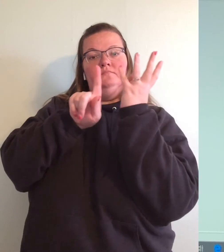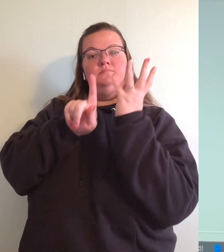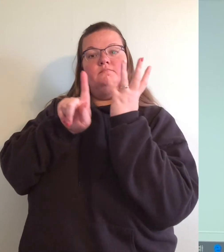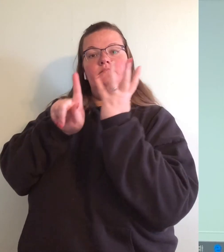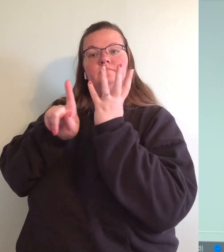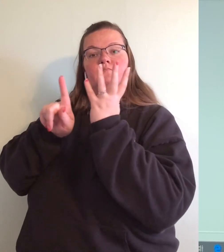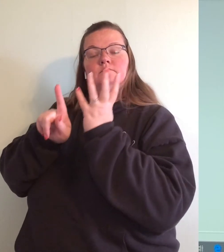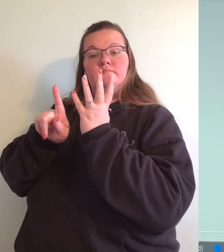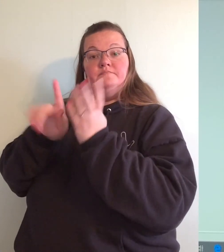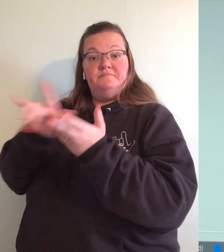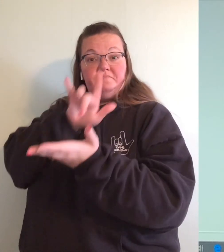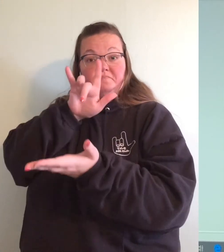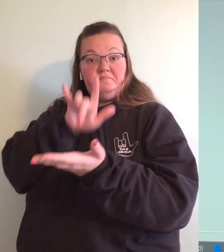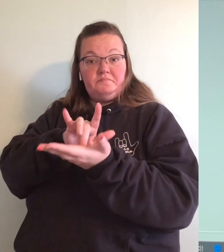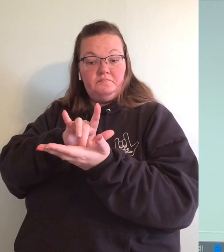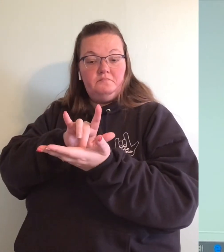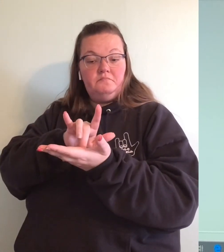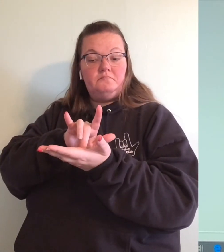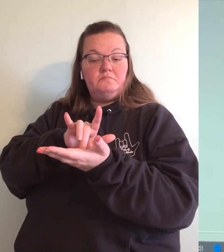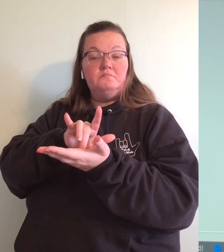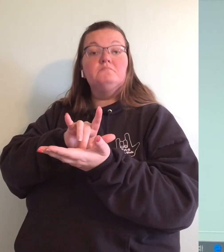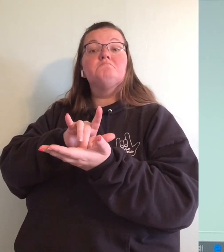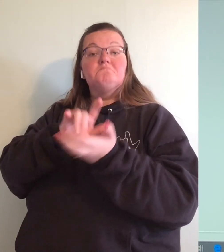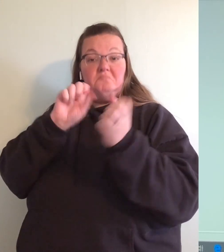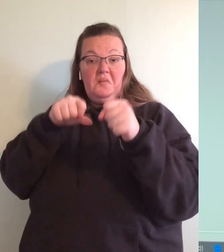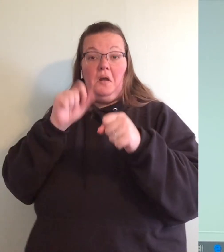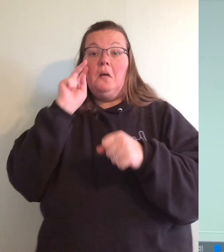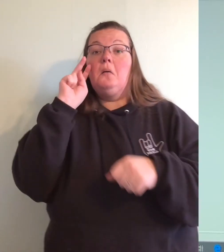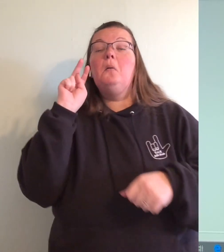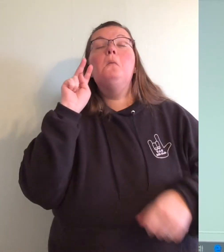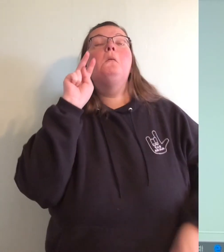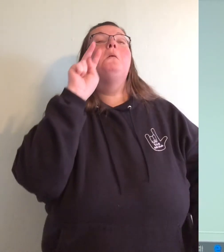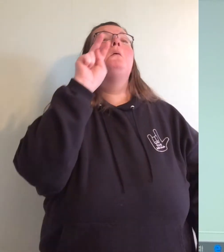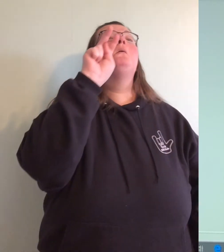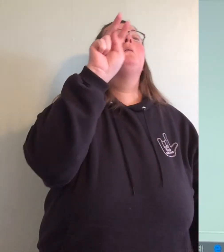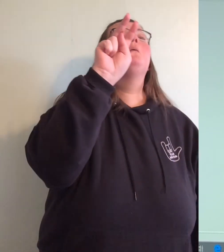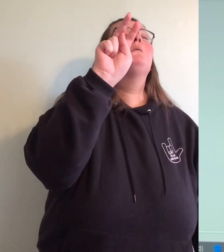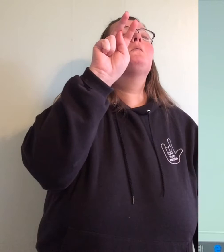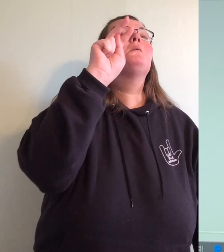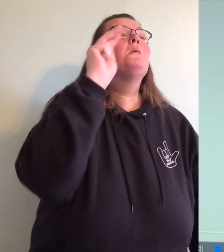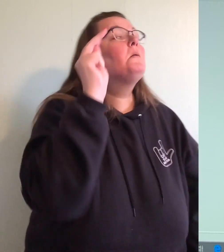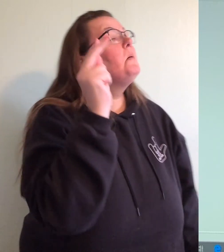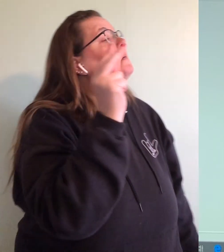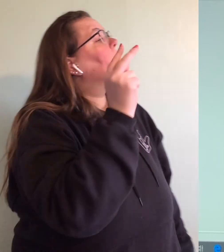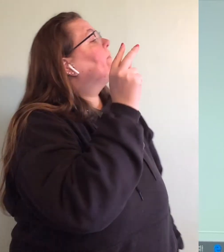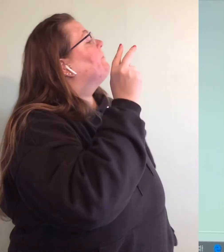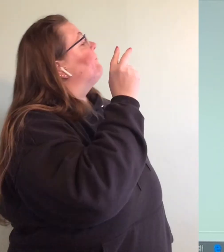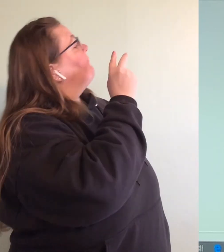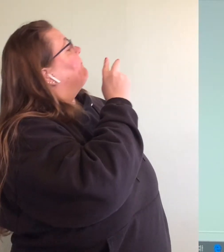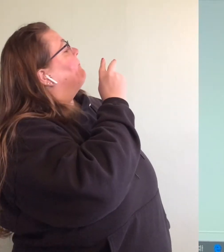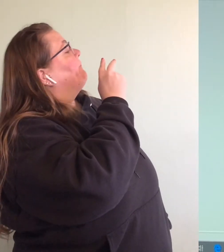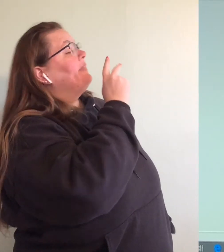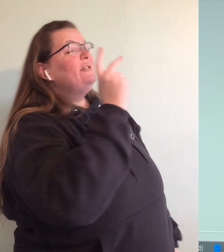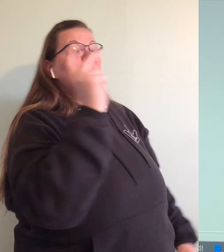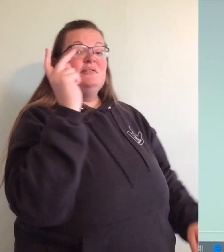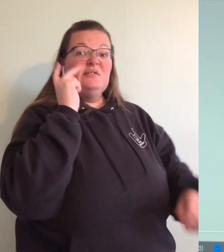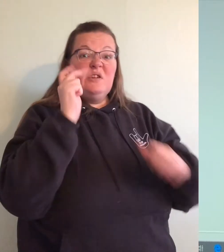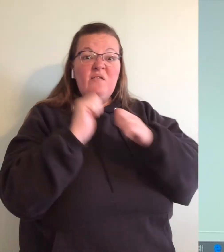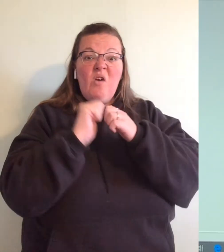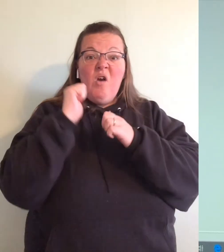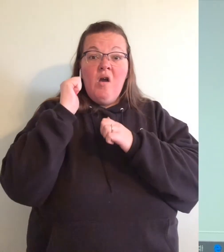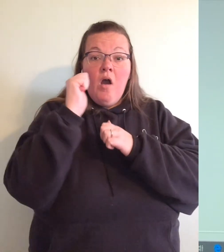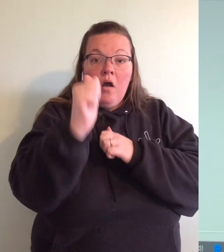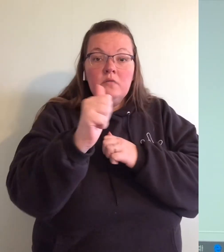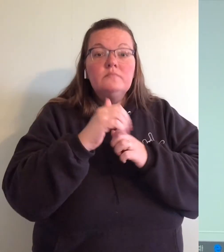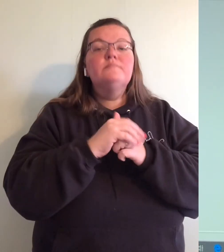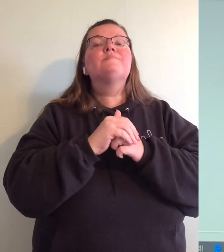right out to the middle where they could look a long way up the river and a long way down it. And when they had reached the middle,